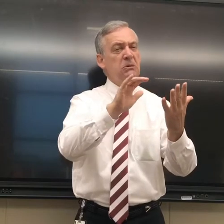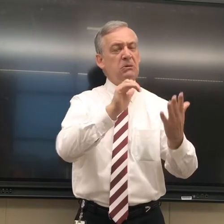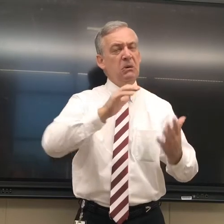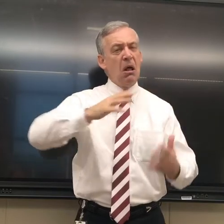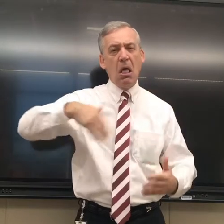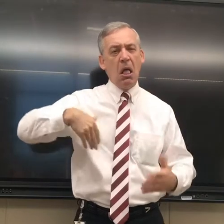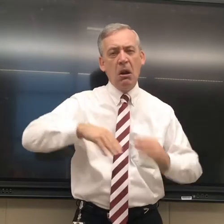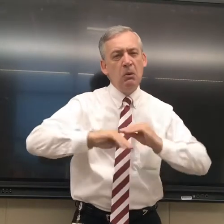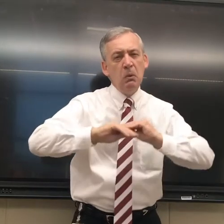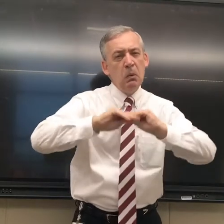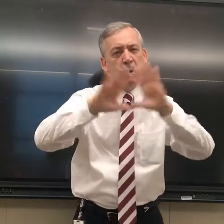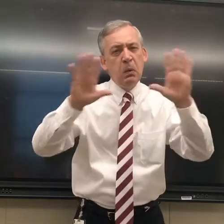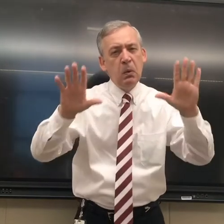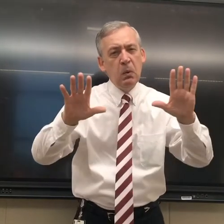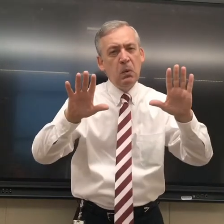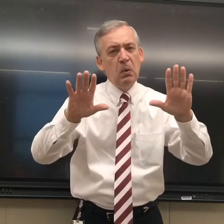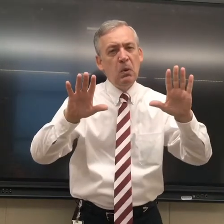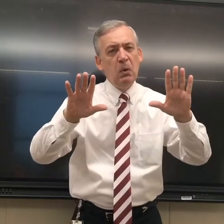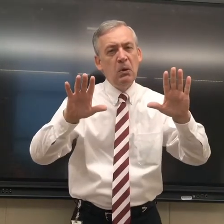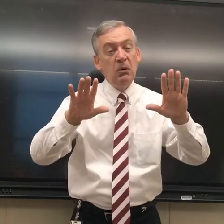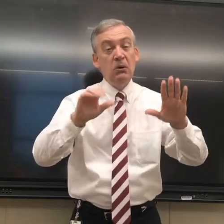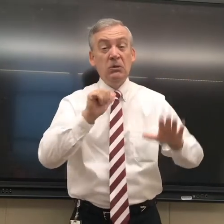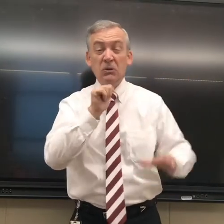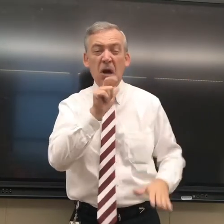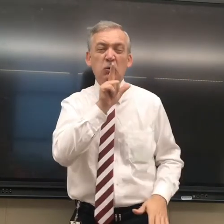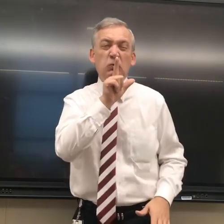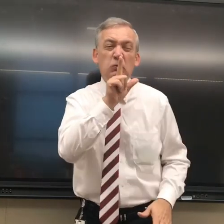but rather as they feel.